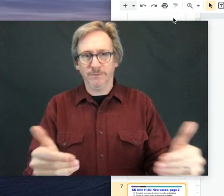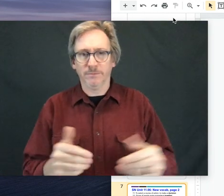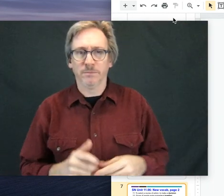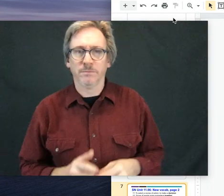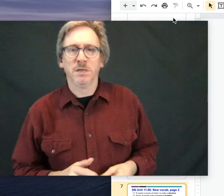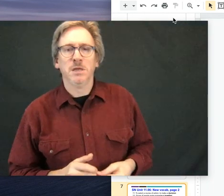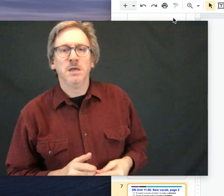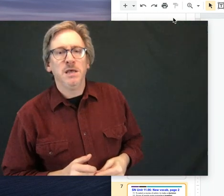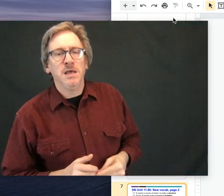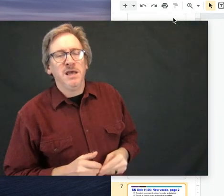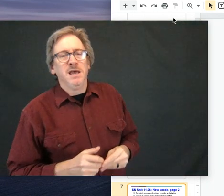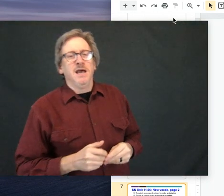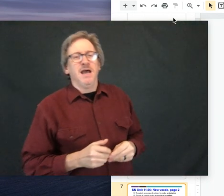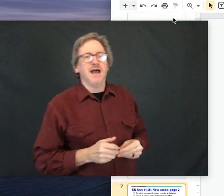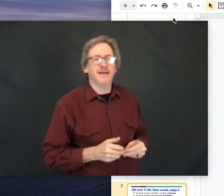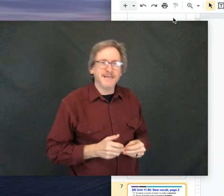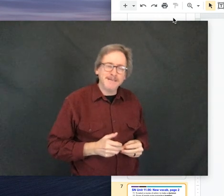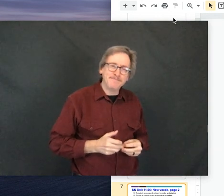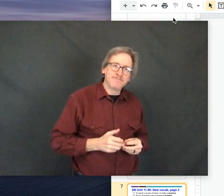Proceed.